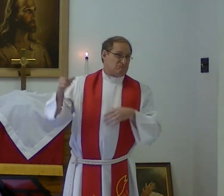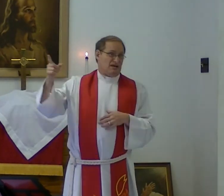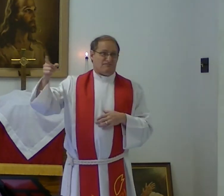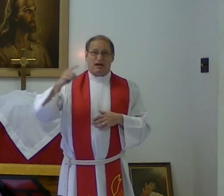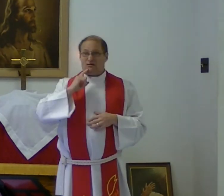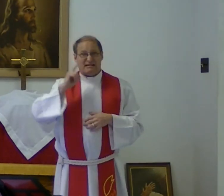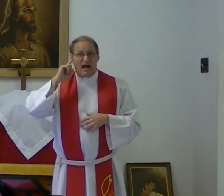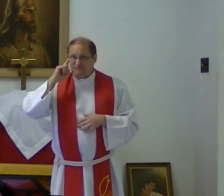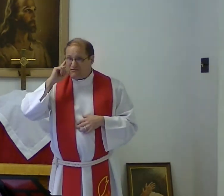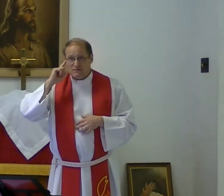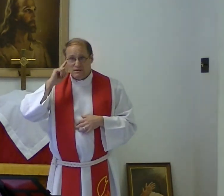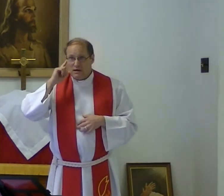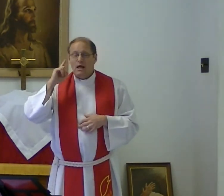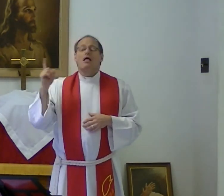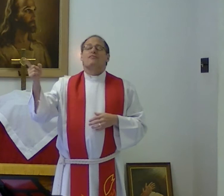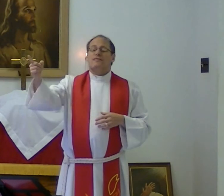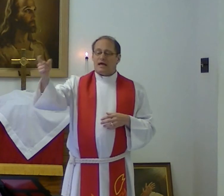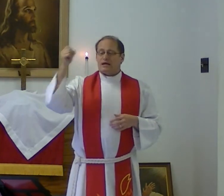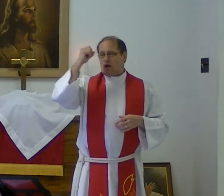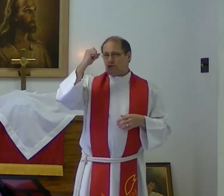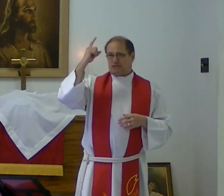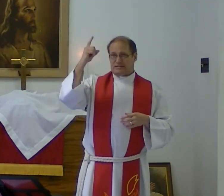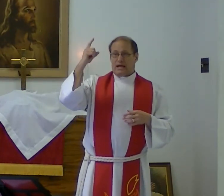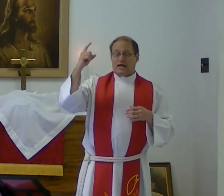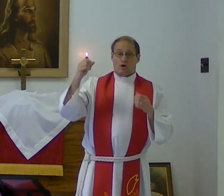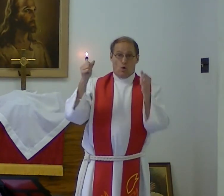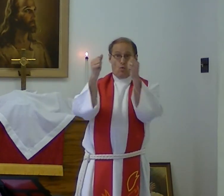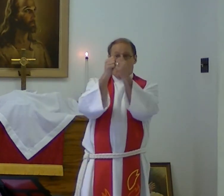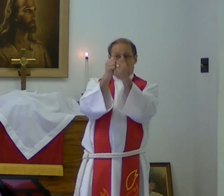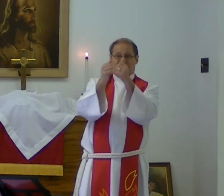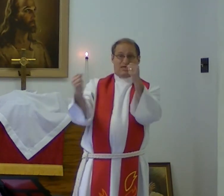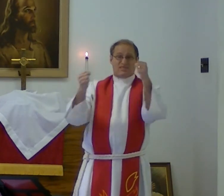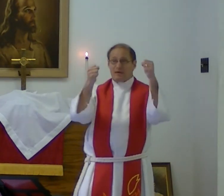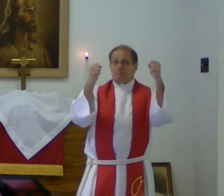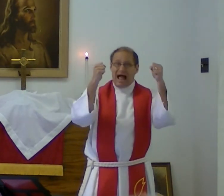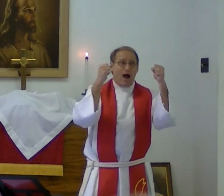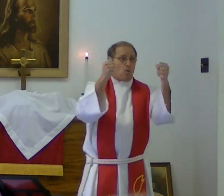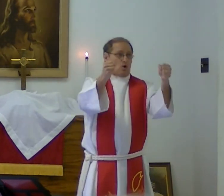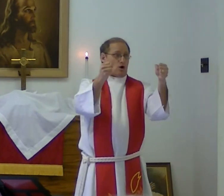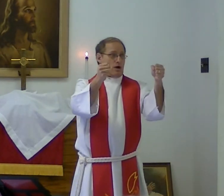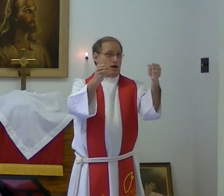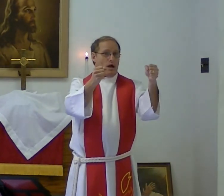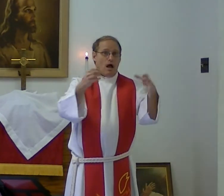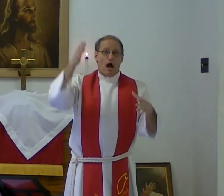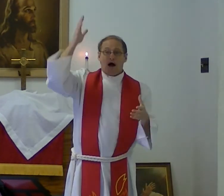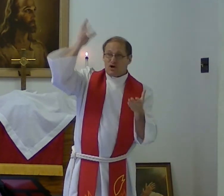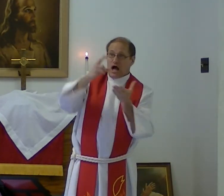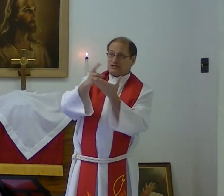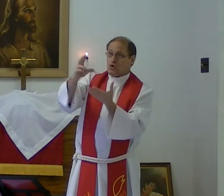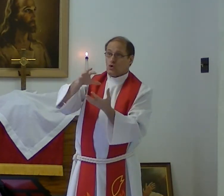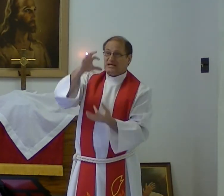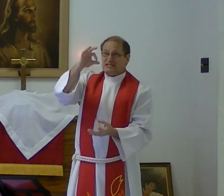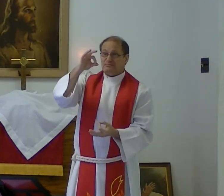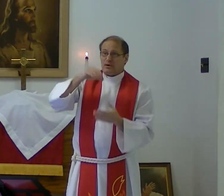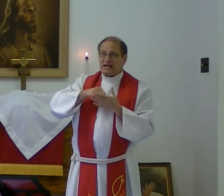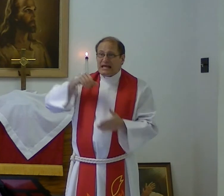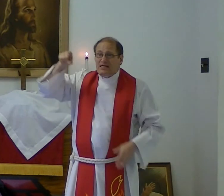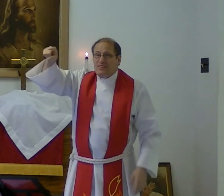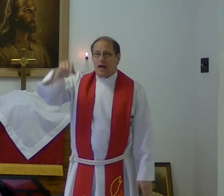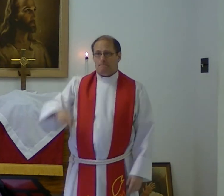if they are deaf, they can understand with the power of God's Holy Spirit in them.